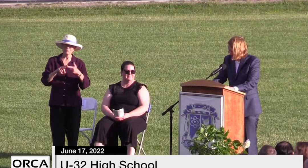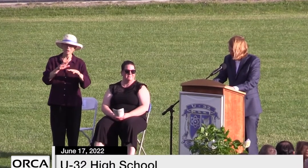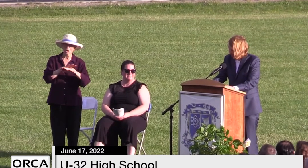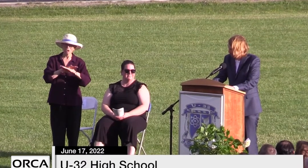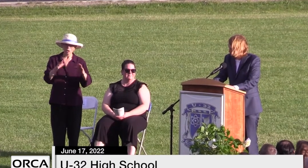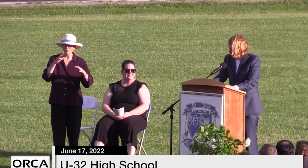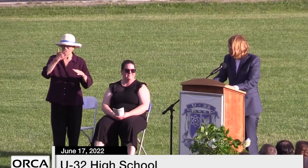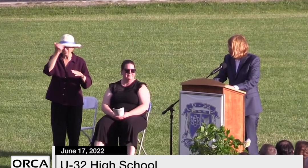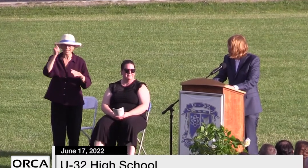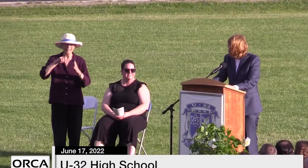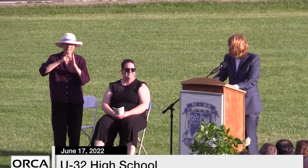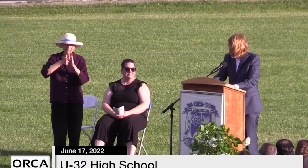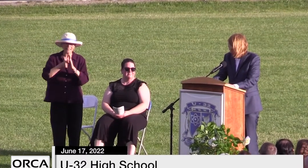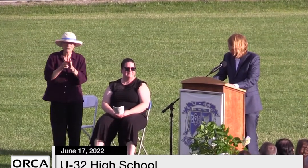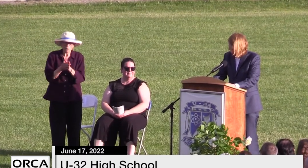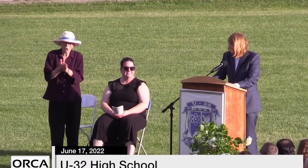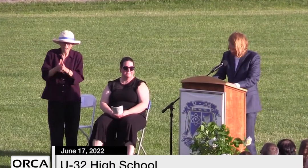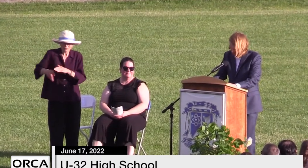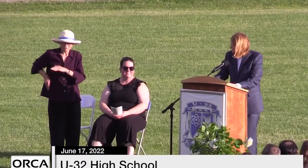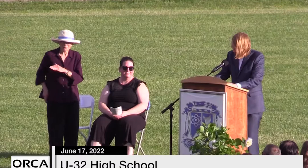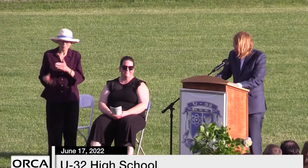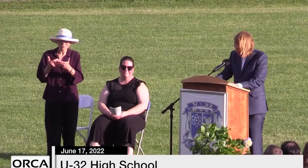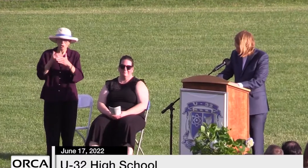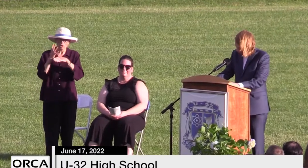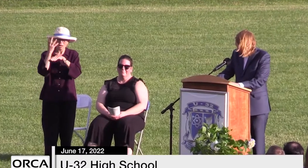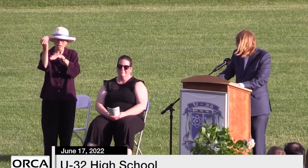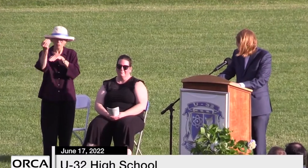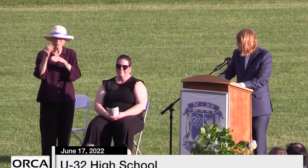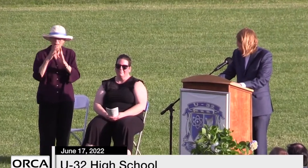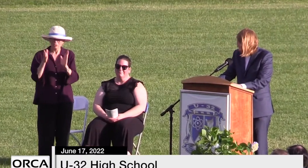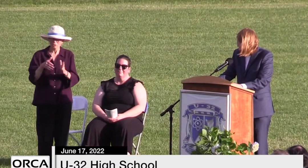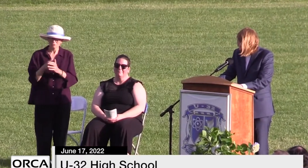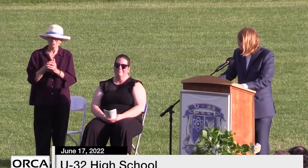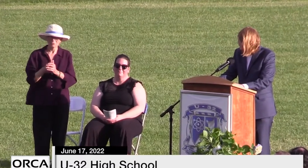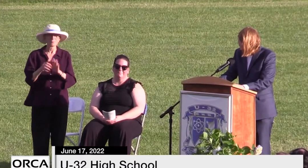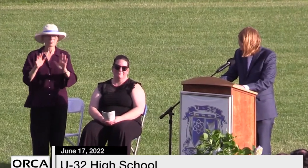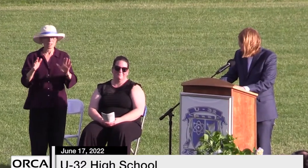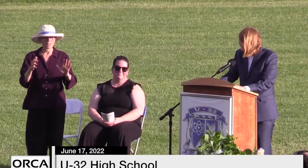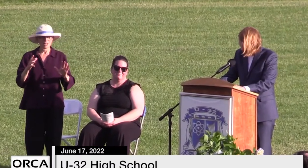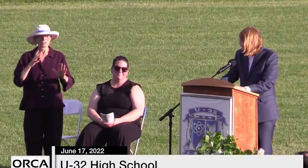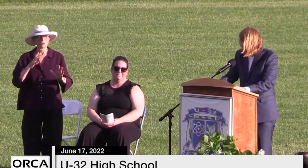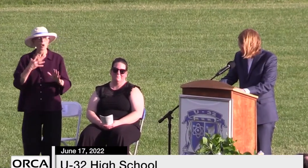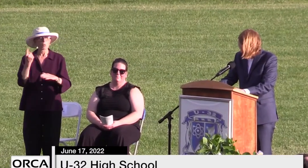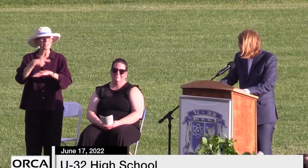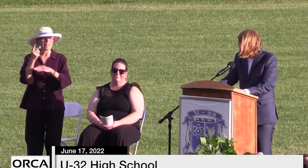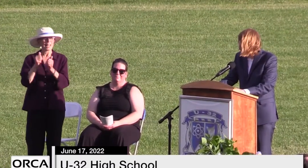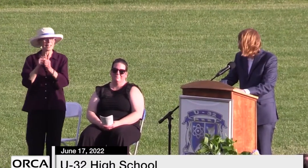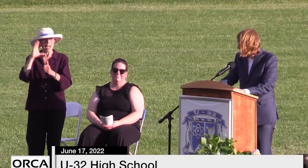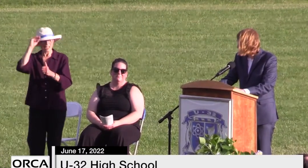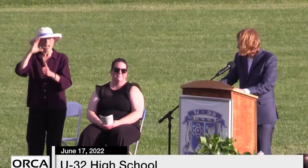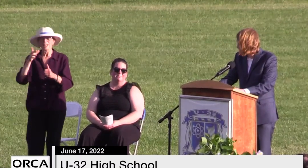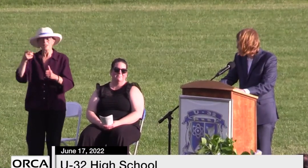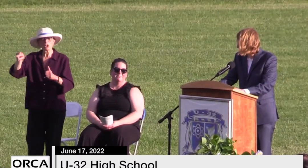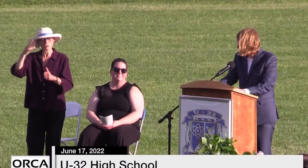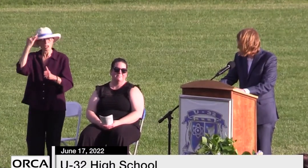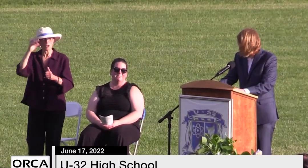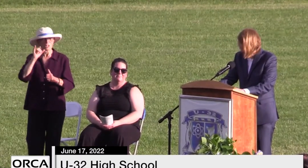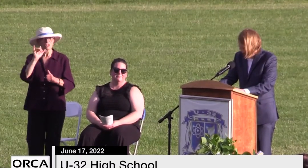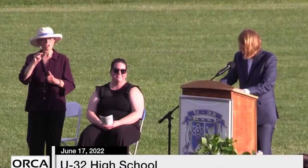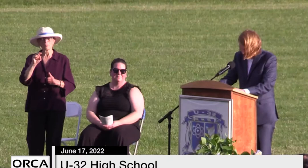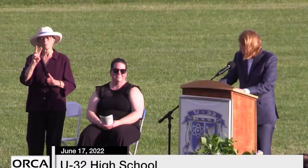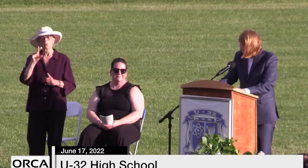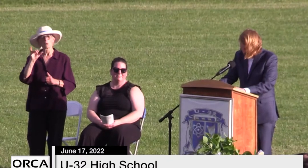keys, wallet, phone before you leave the house or dorm. So, I was golfing one day with a guy some of you may know, Jim